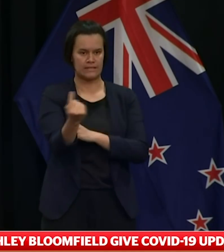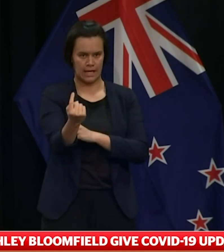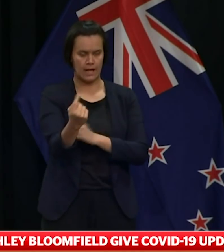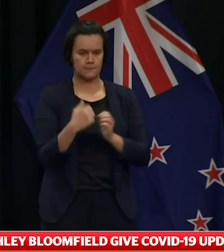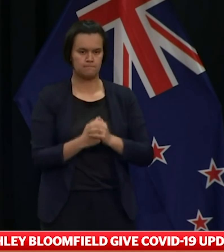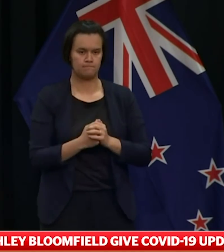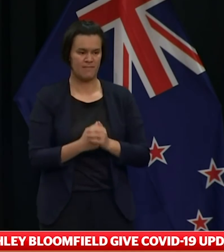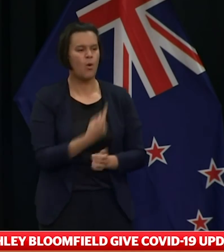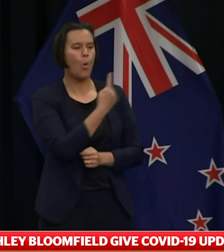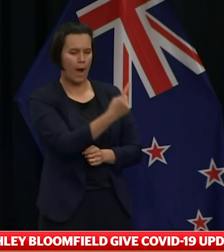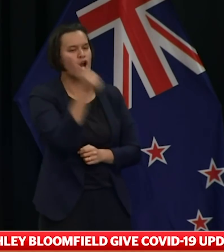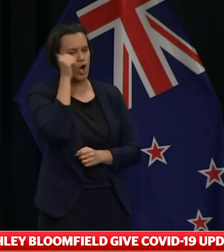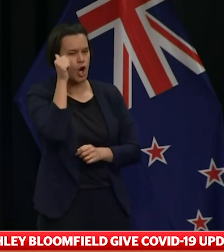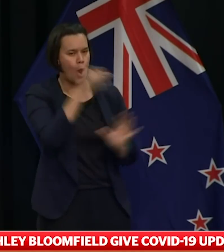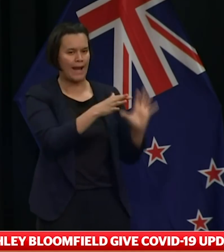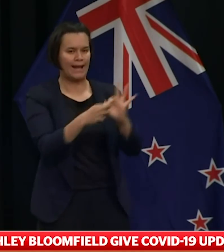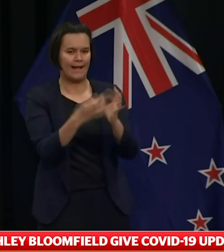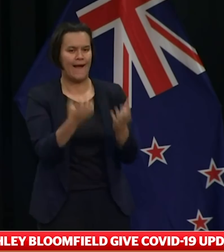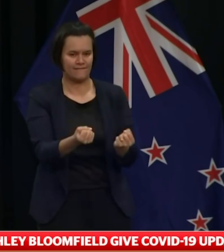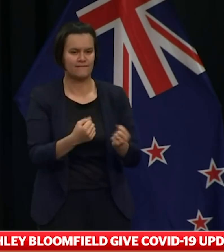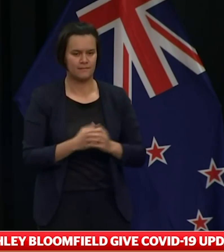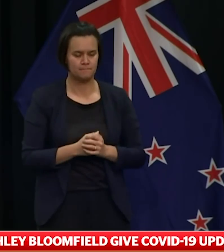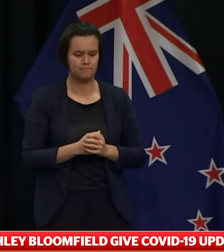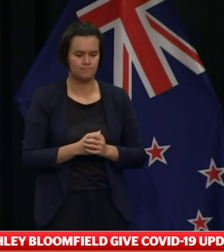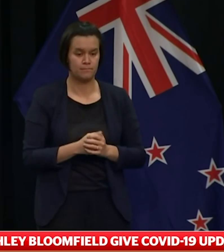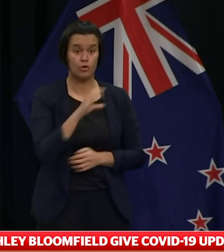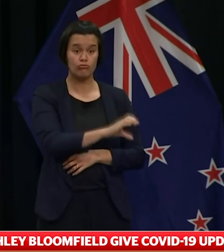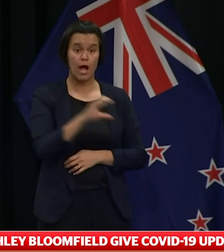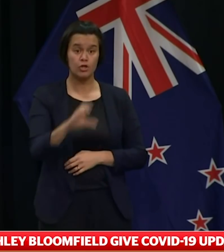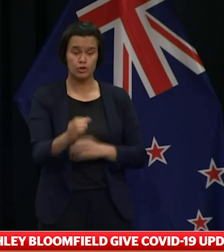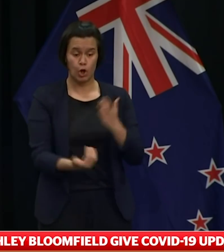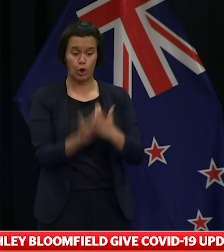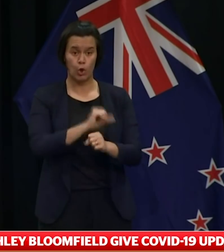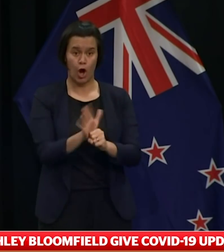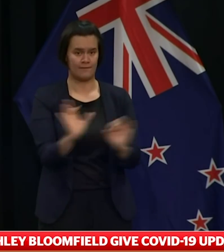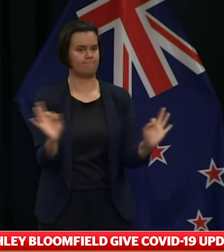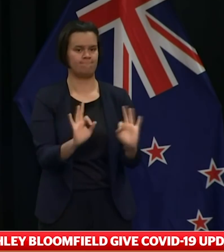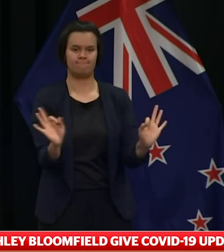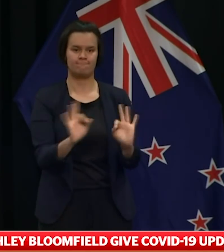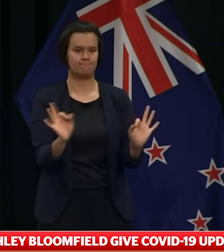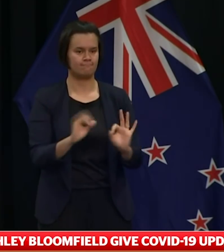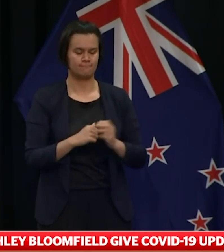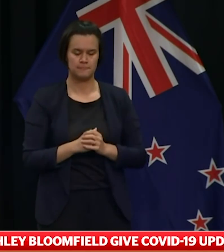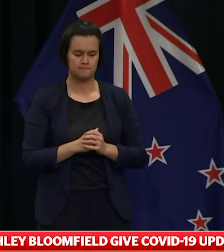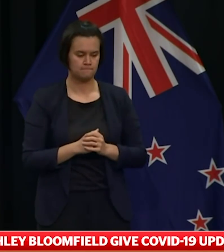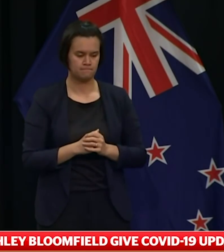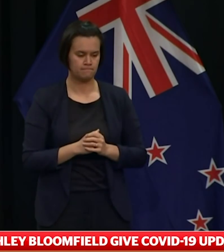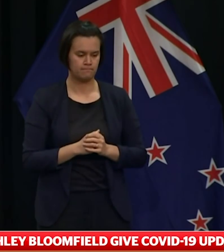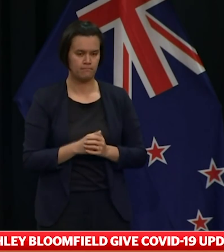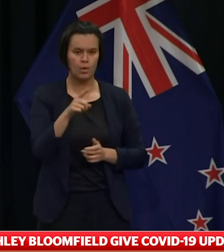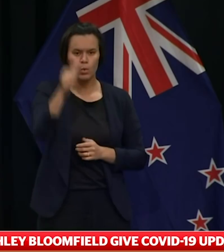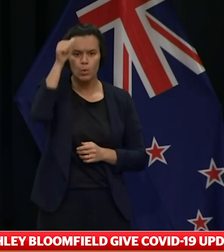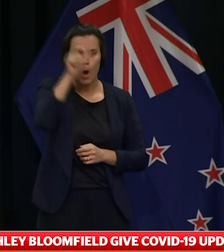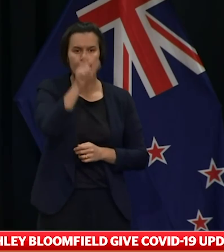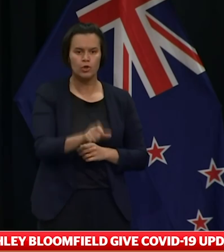there. There are no new cases to report in Christchurch today. There are 4 household contacts of the person